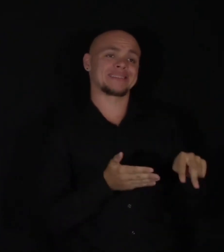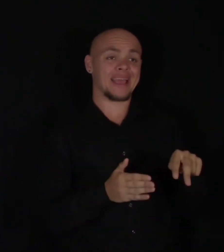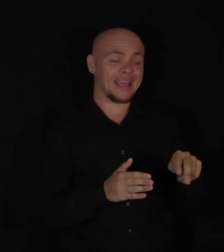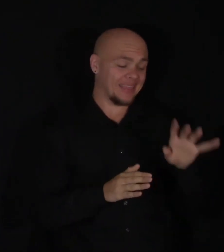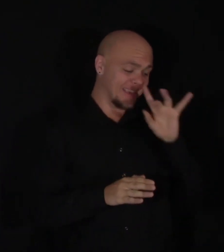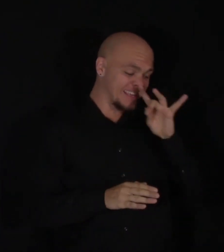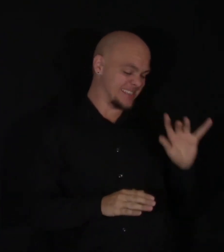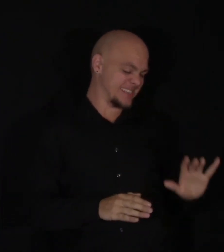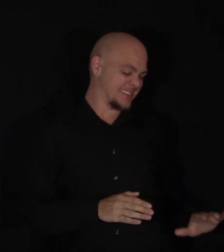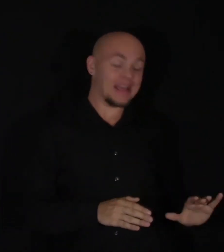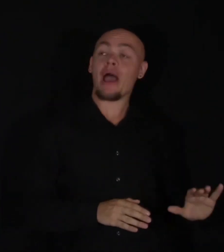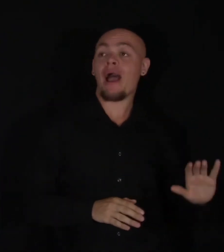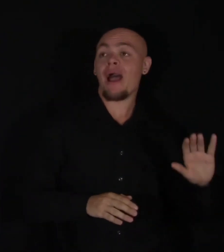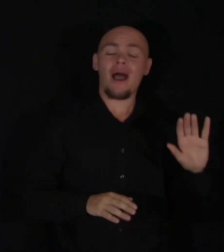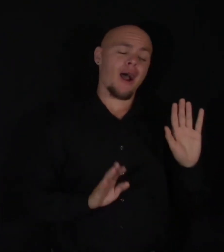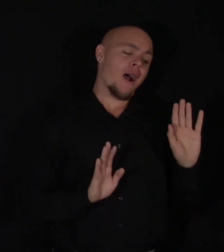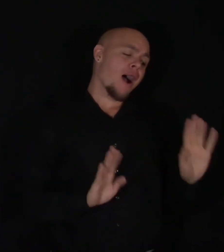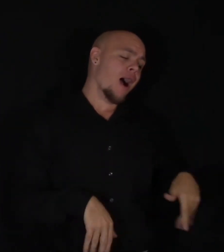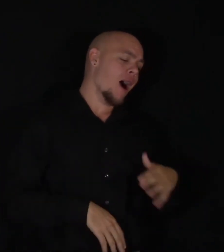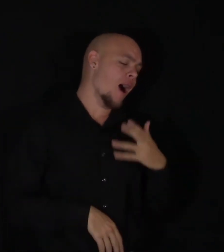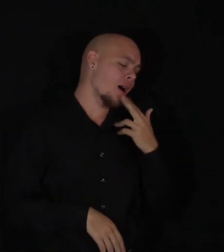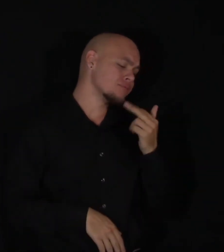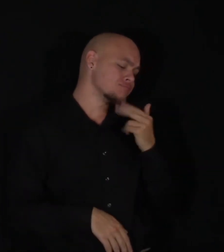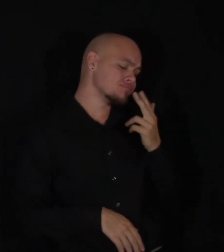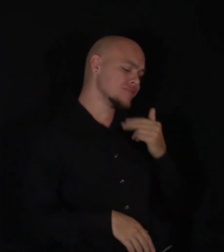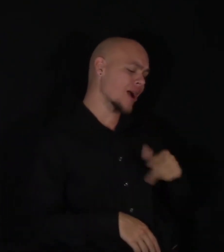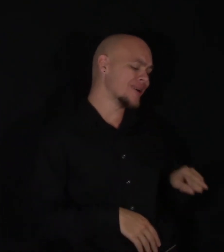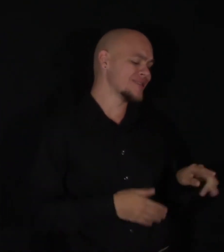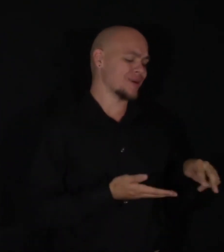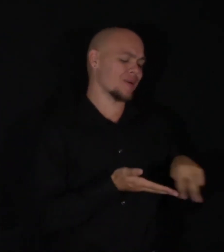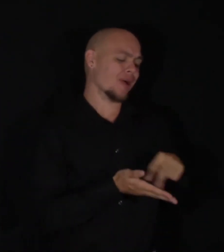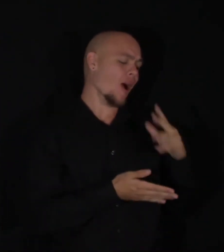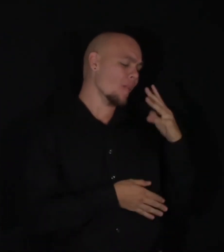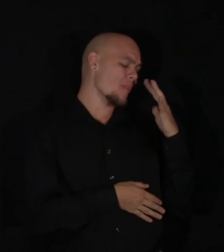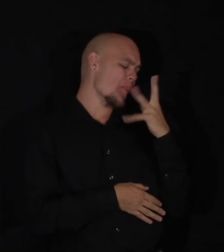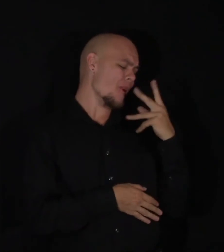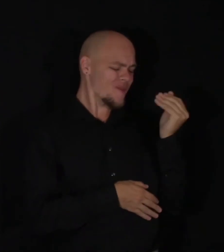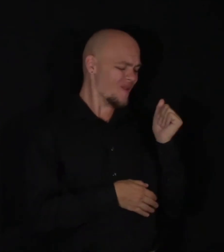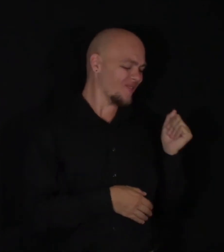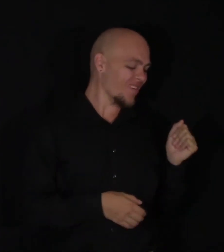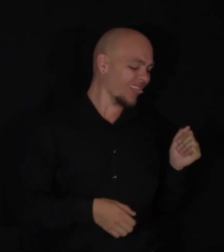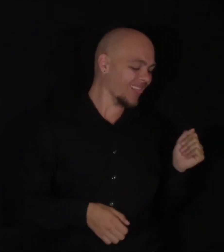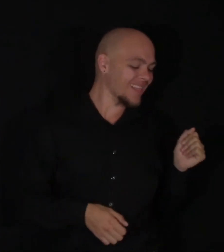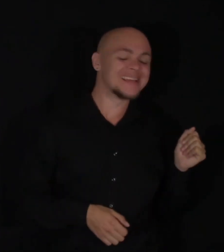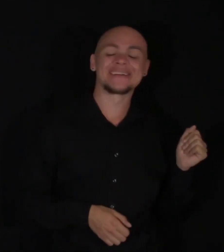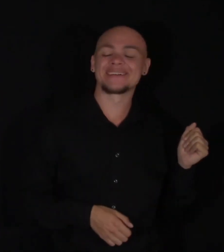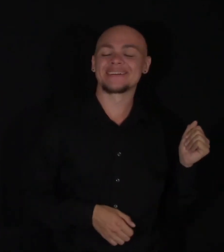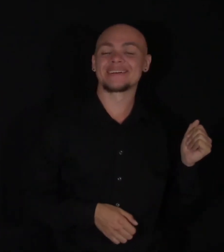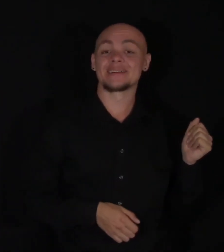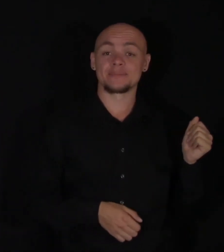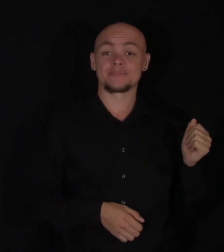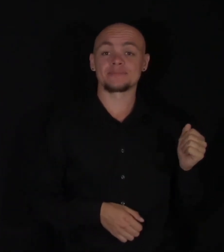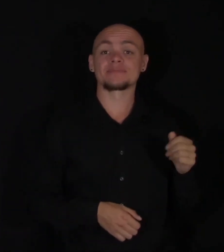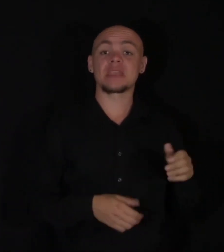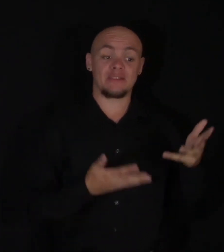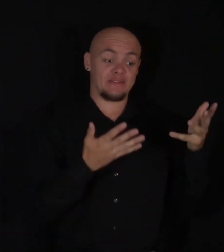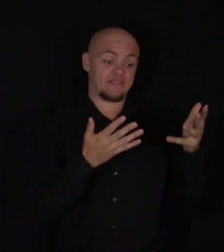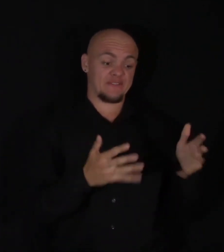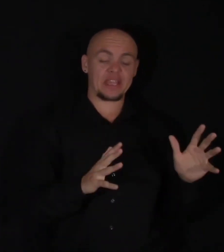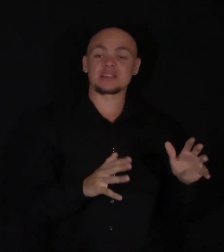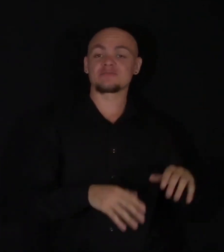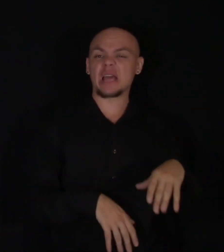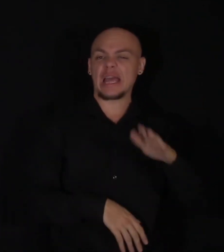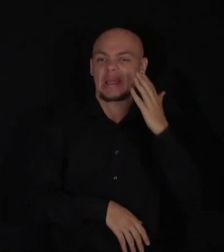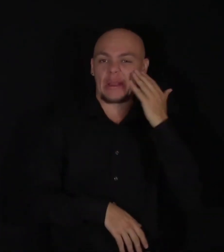beside them, and they'll turn to them and say, "Qué lindo, qué linda eres, you're so beautiful." Add to this that in